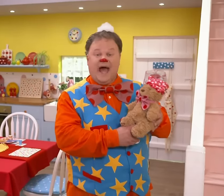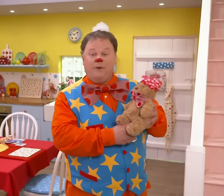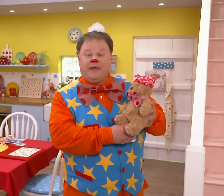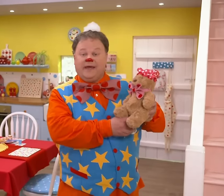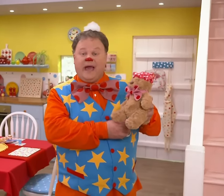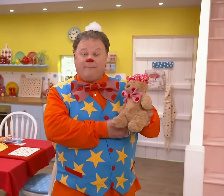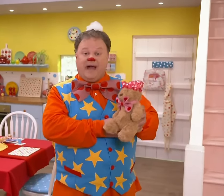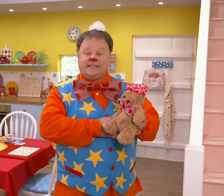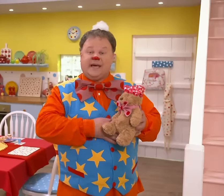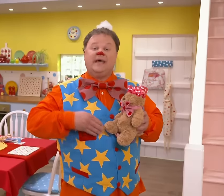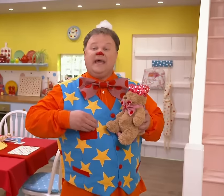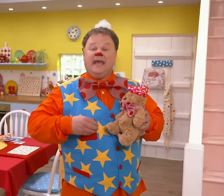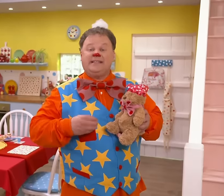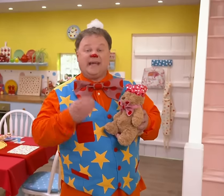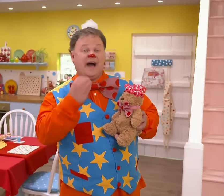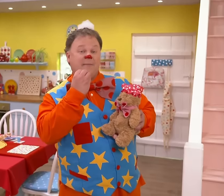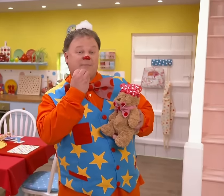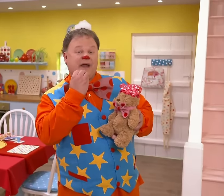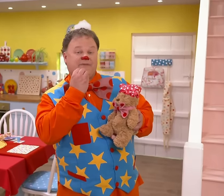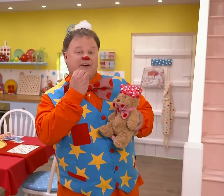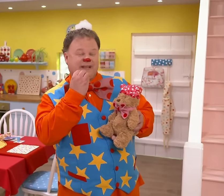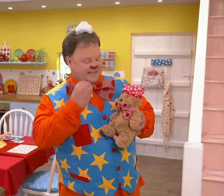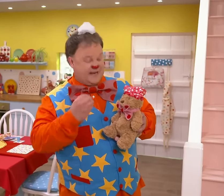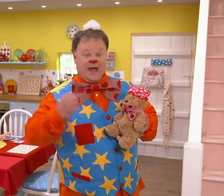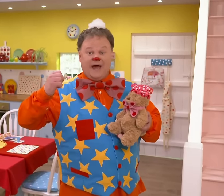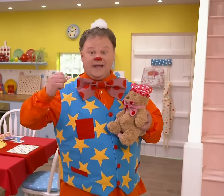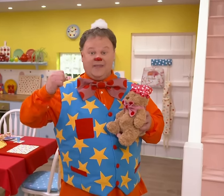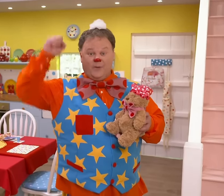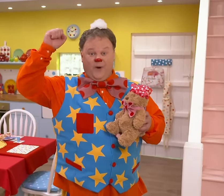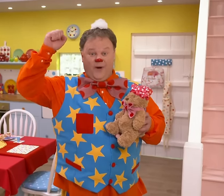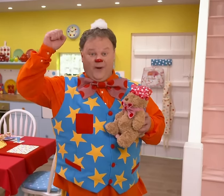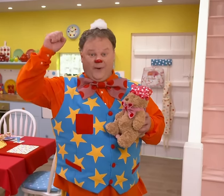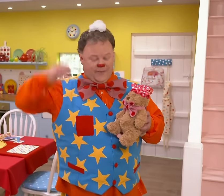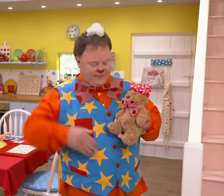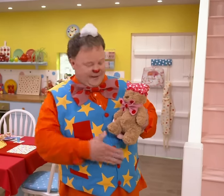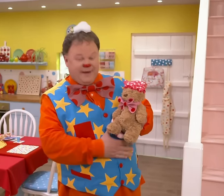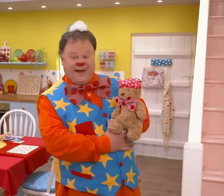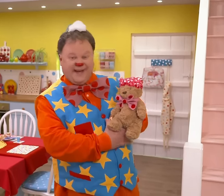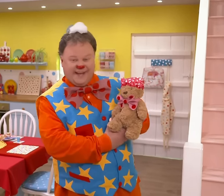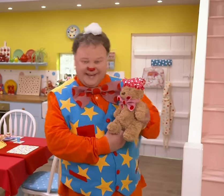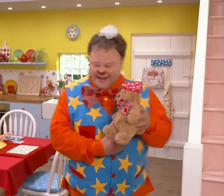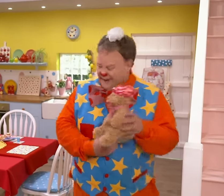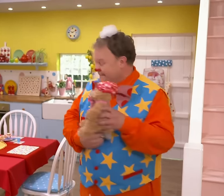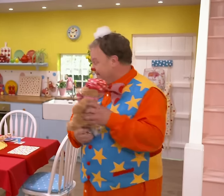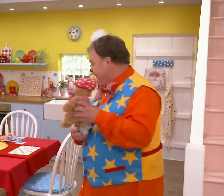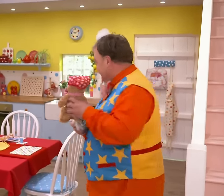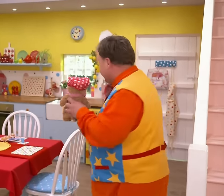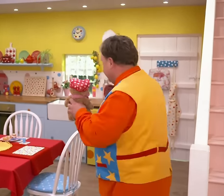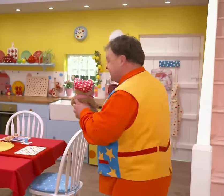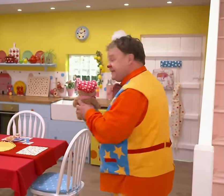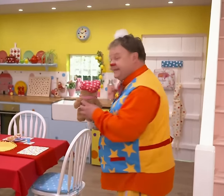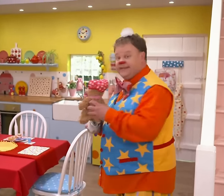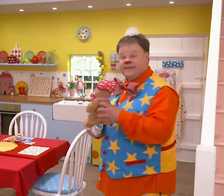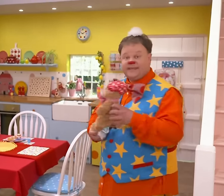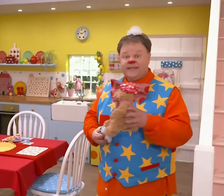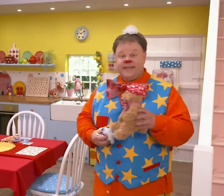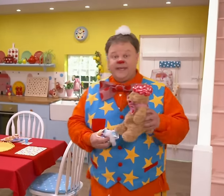Now we can get back to eating our breakfast. Another woohoo! Come on! Before you enjoy your breakfast, Mr.